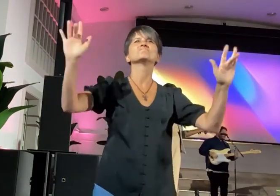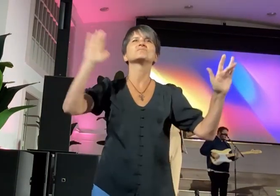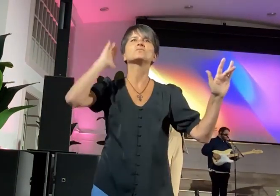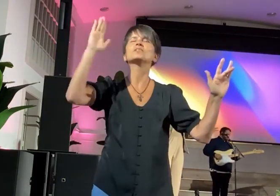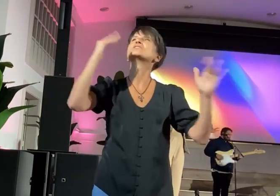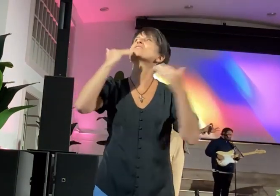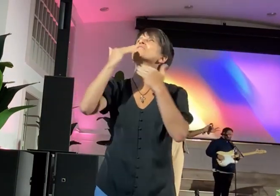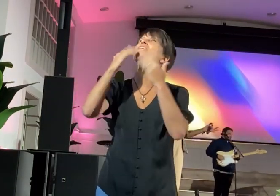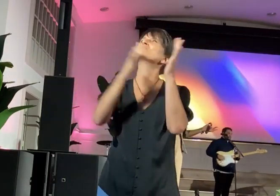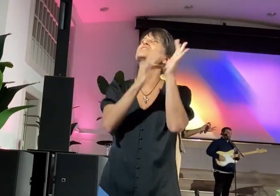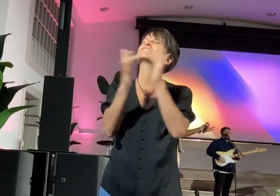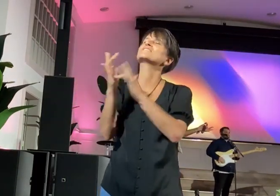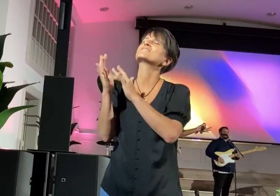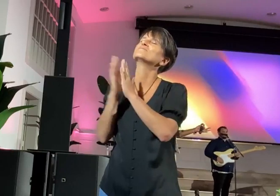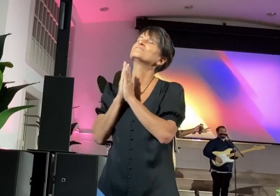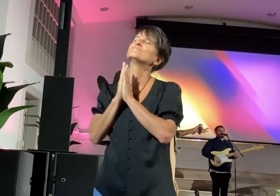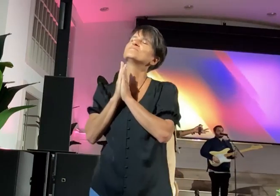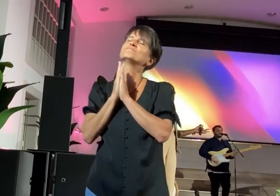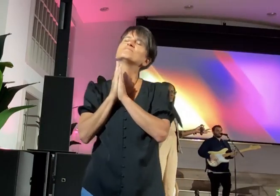Thank you, Jesus.